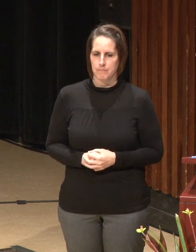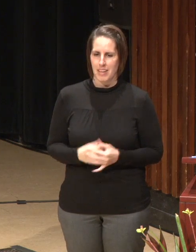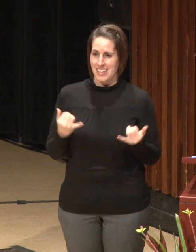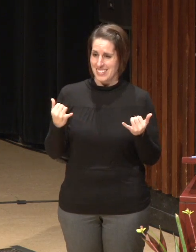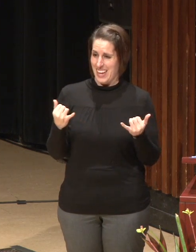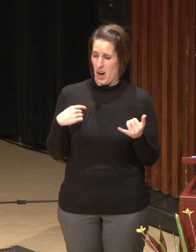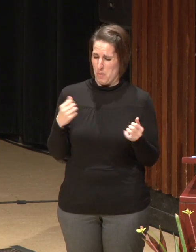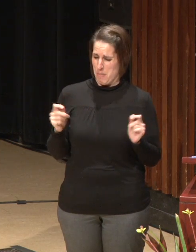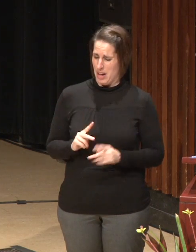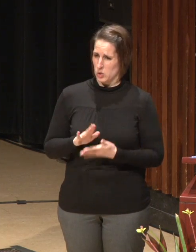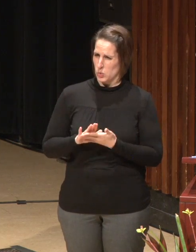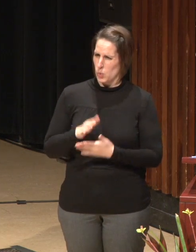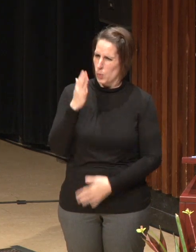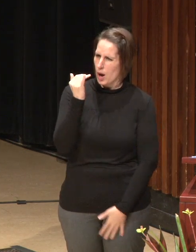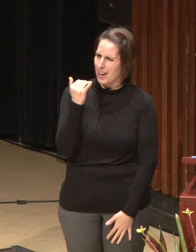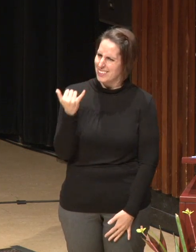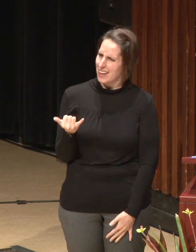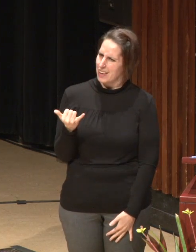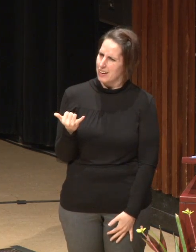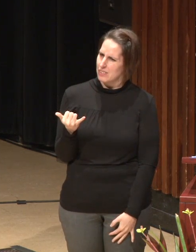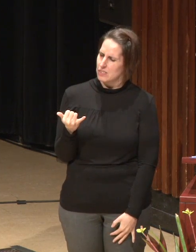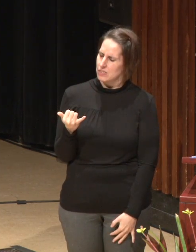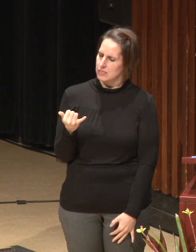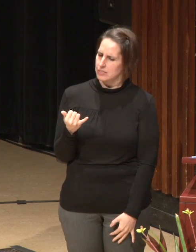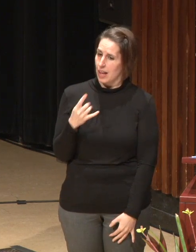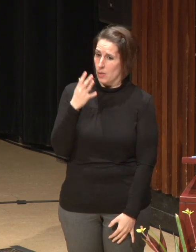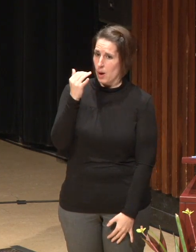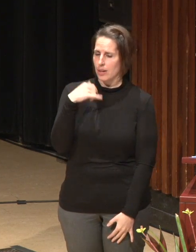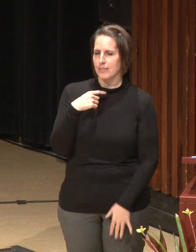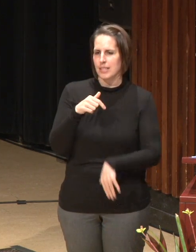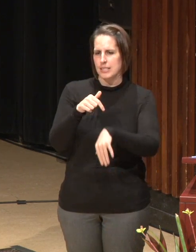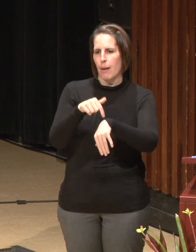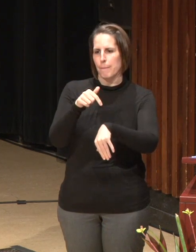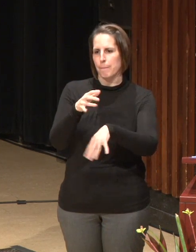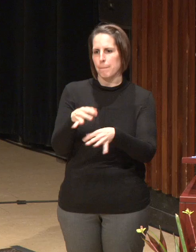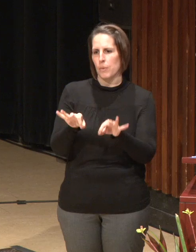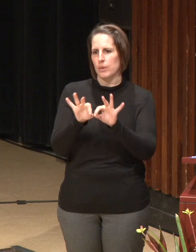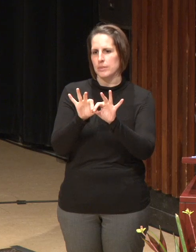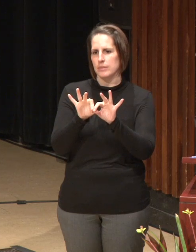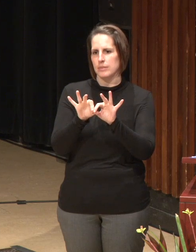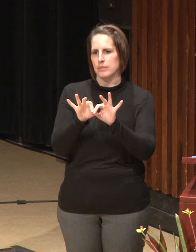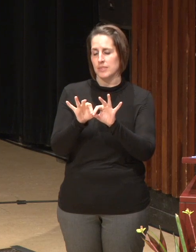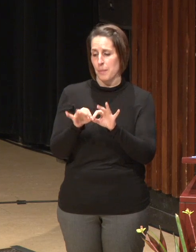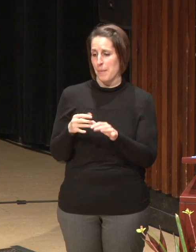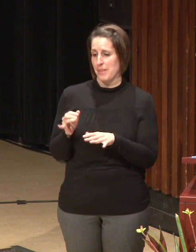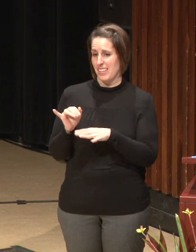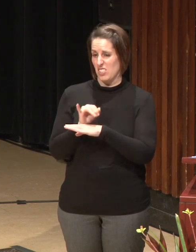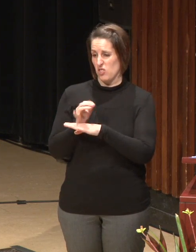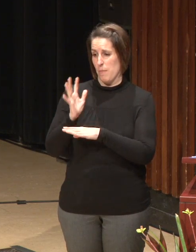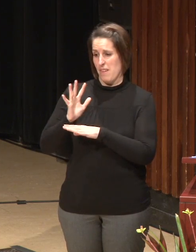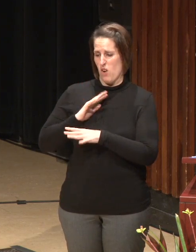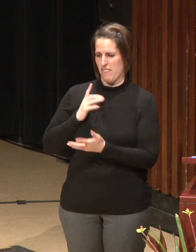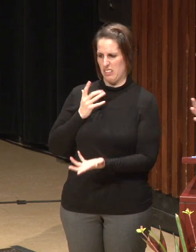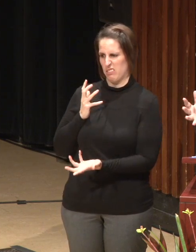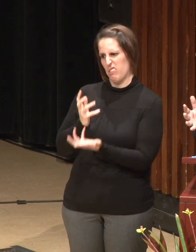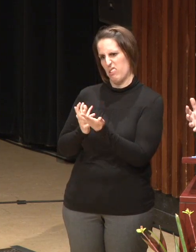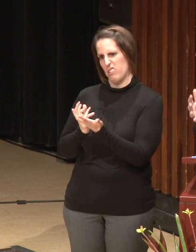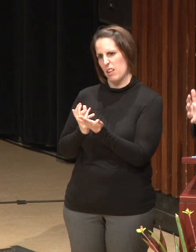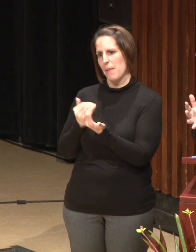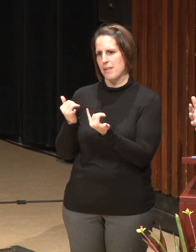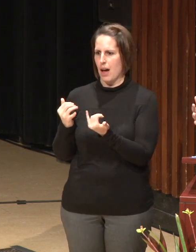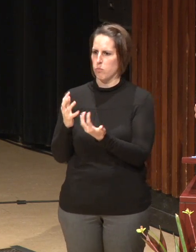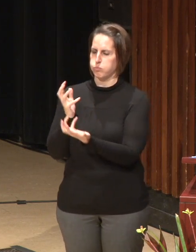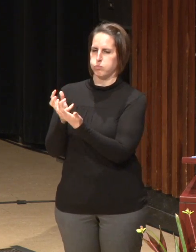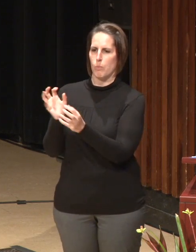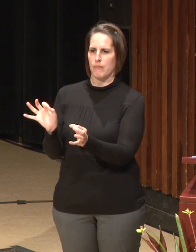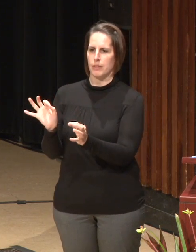come back? I think it comes down to timing. An industry that might not have been right for you before could be a golden opportunity